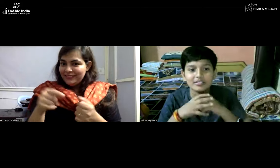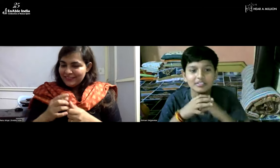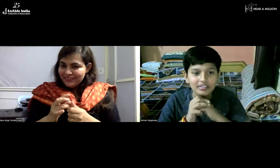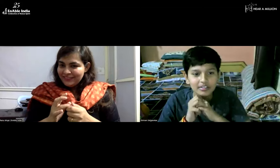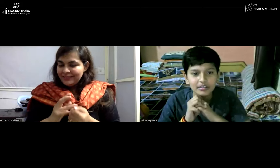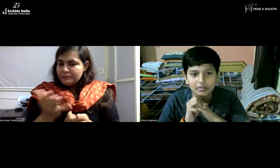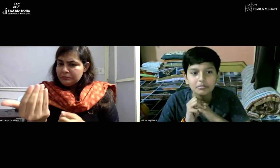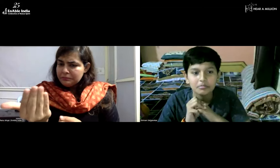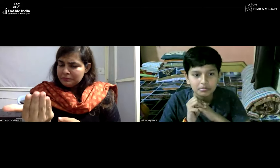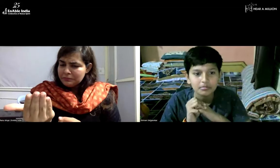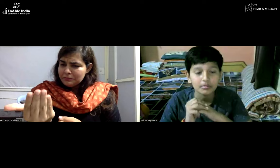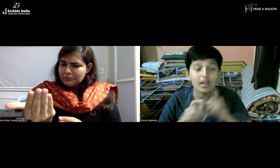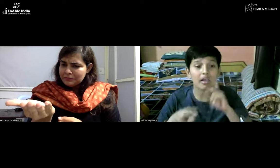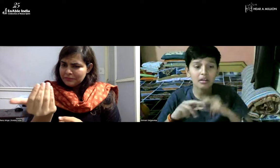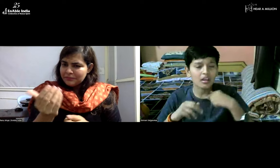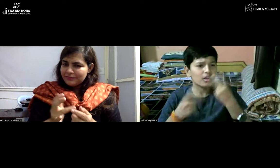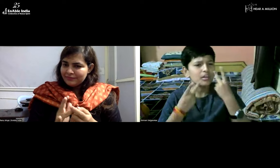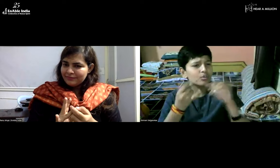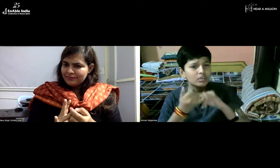But sometimes it's like